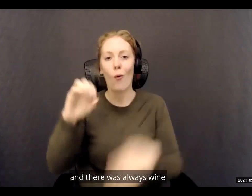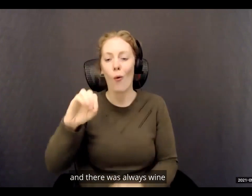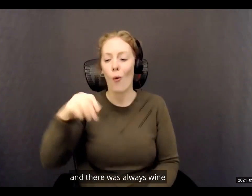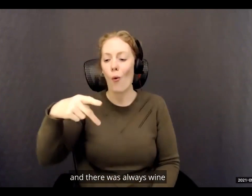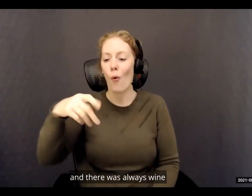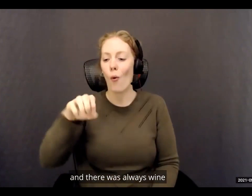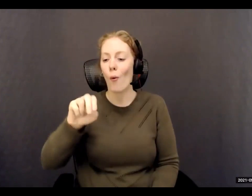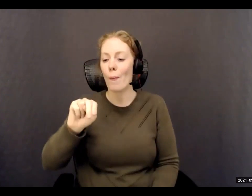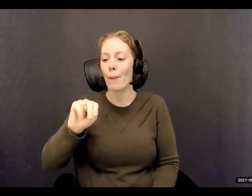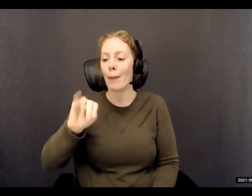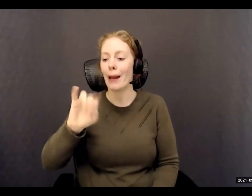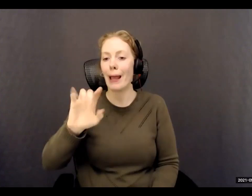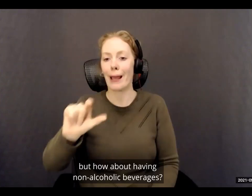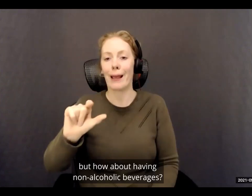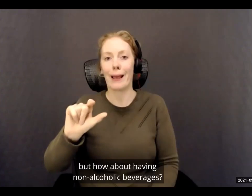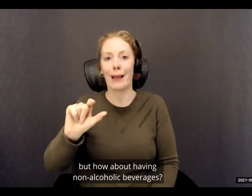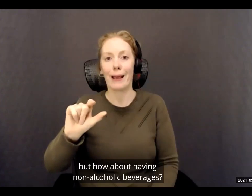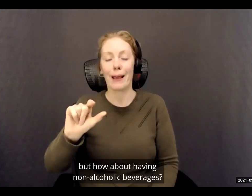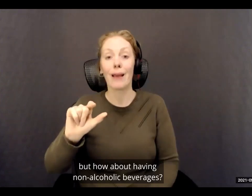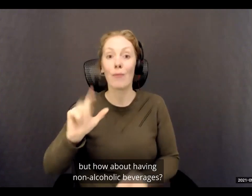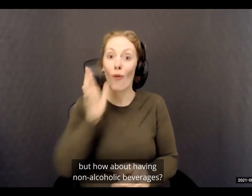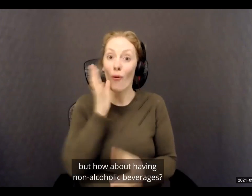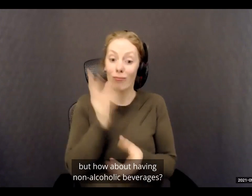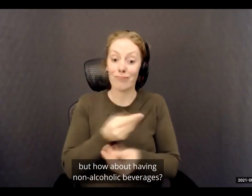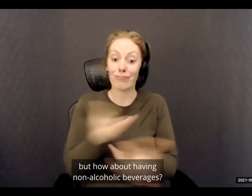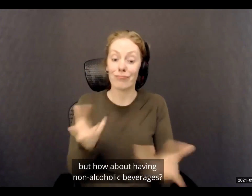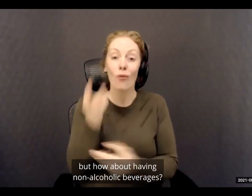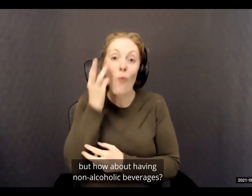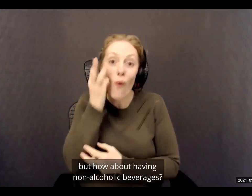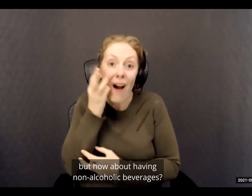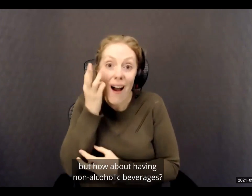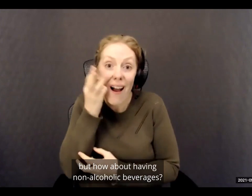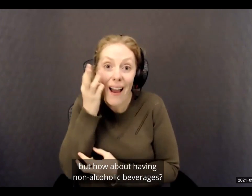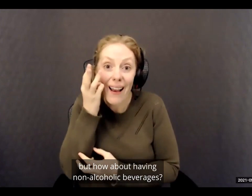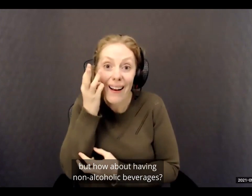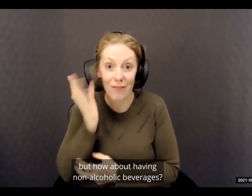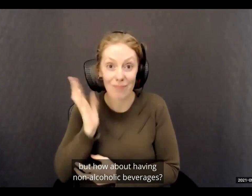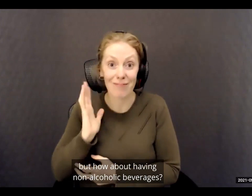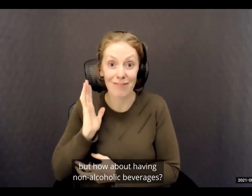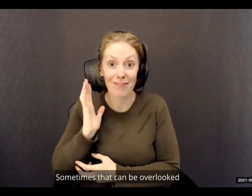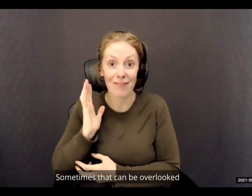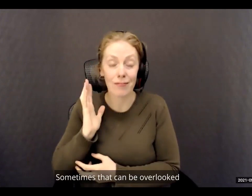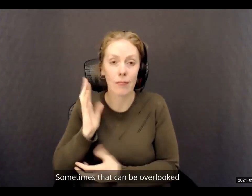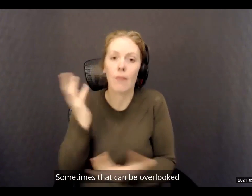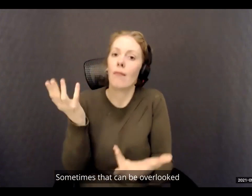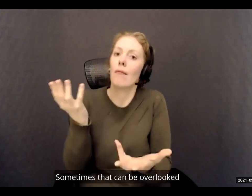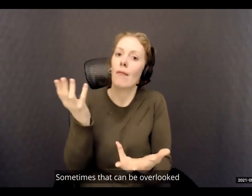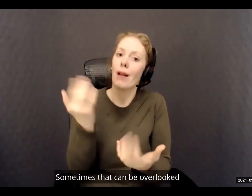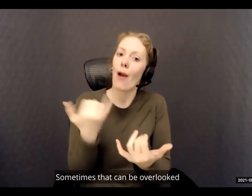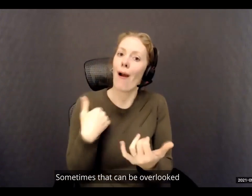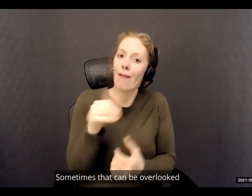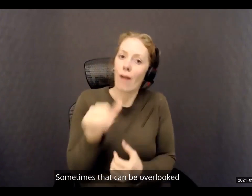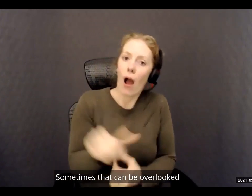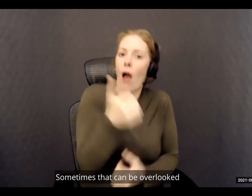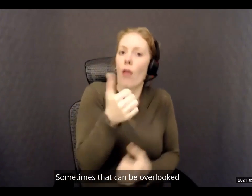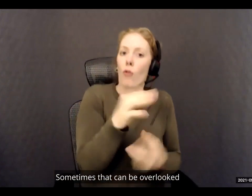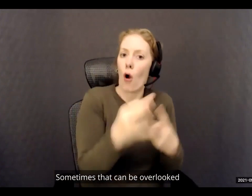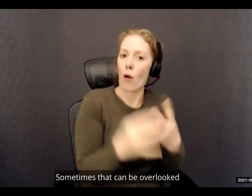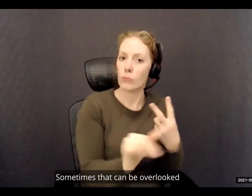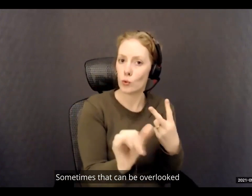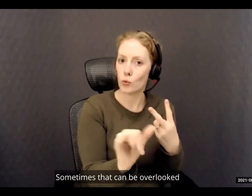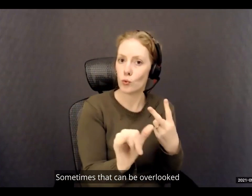was always wine, but how about having non-alcoholic beverages? Sometimes that can